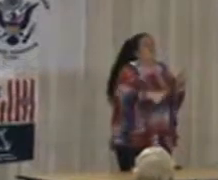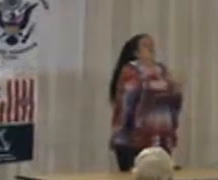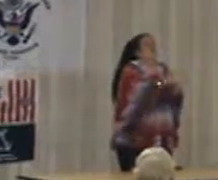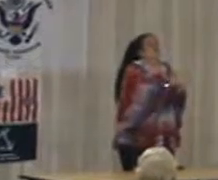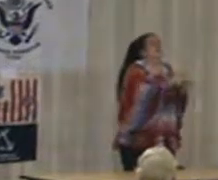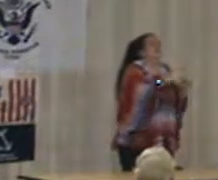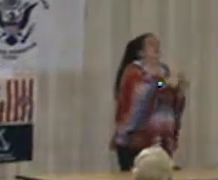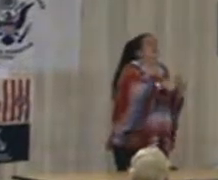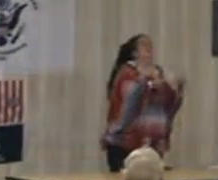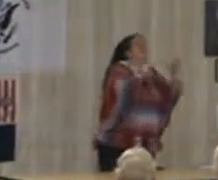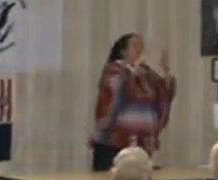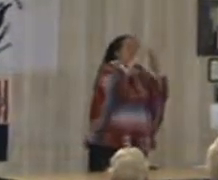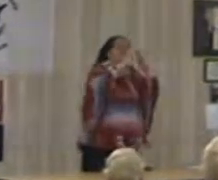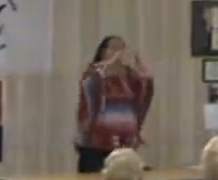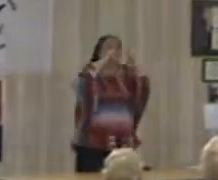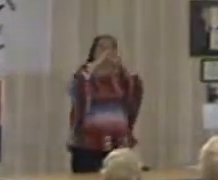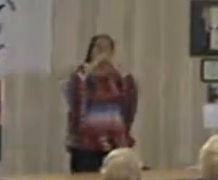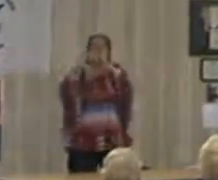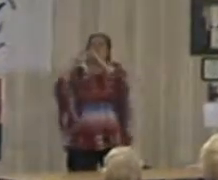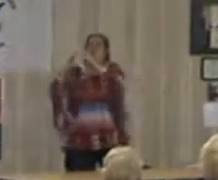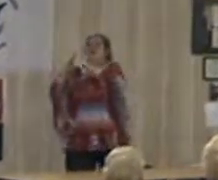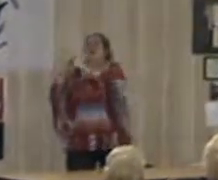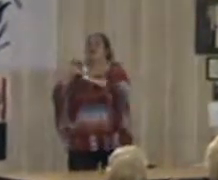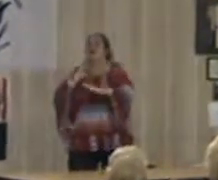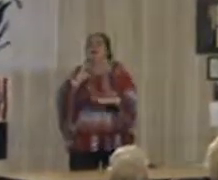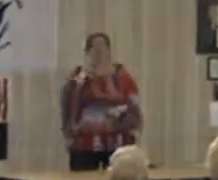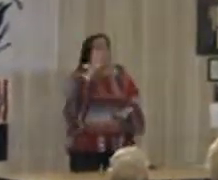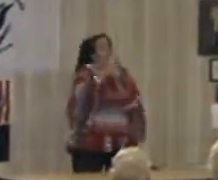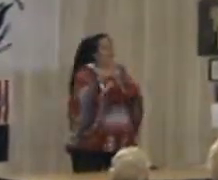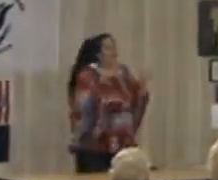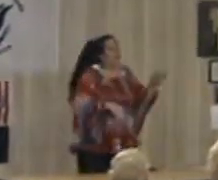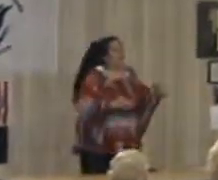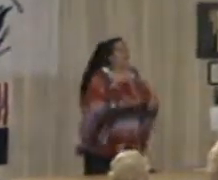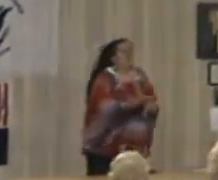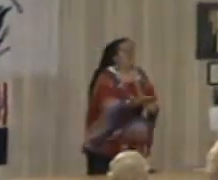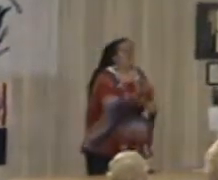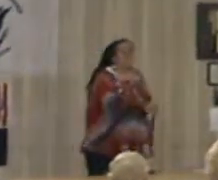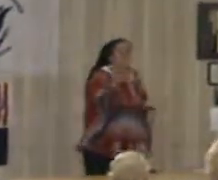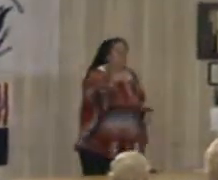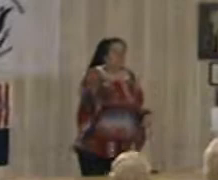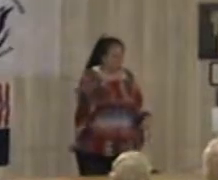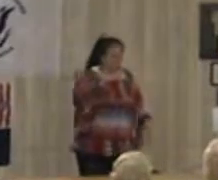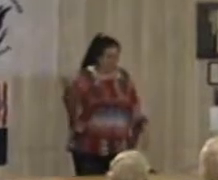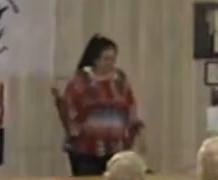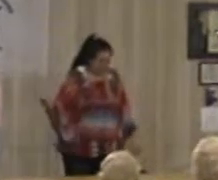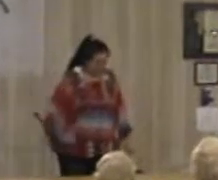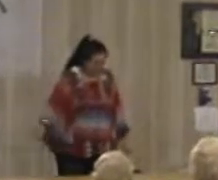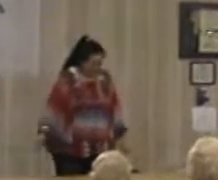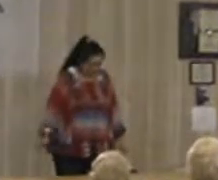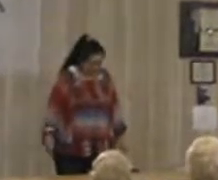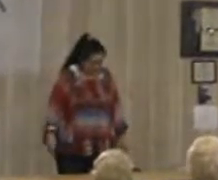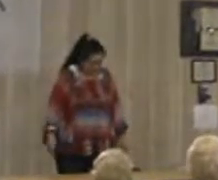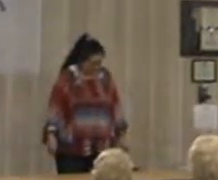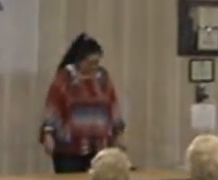and over here some other time that I go walking